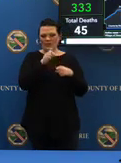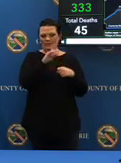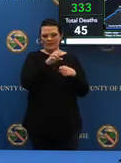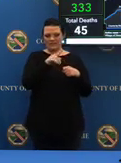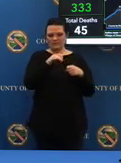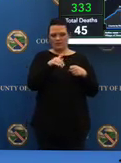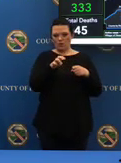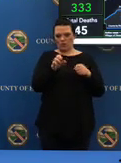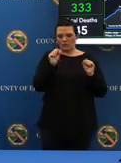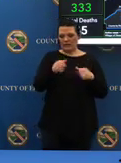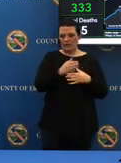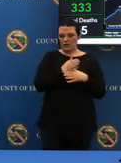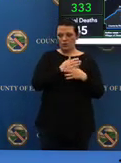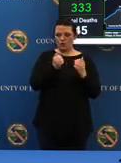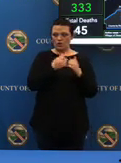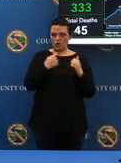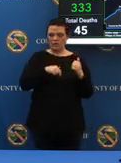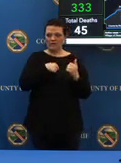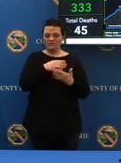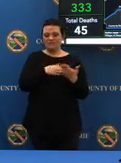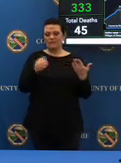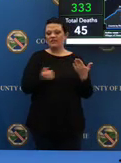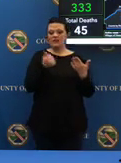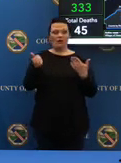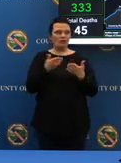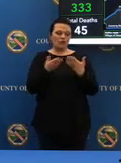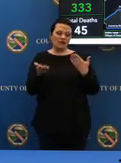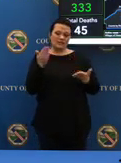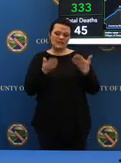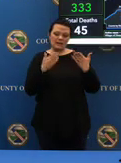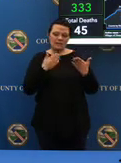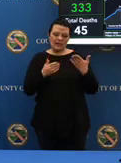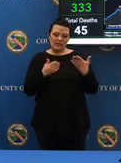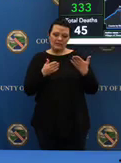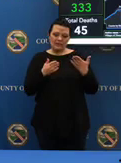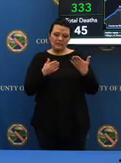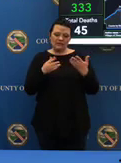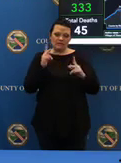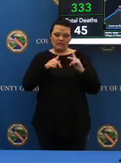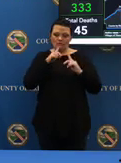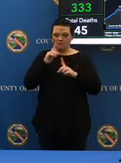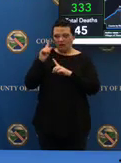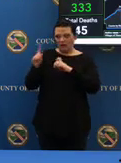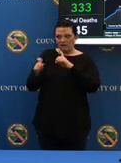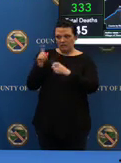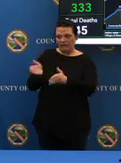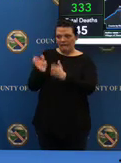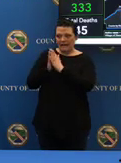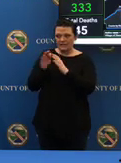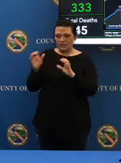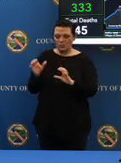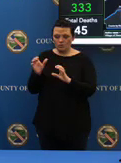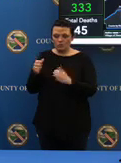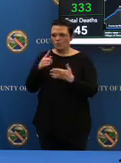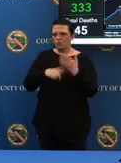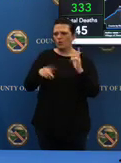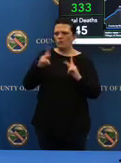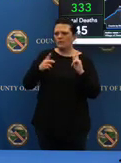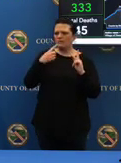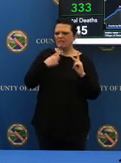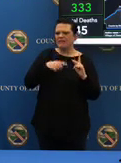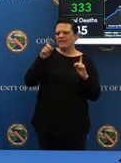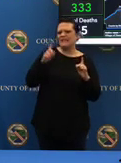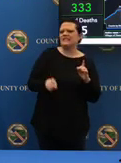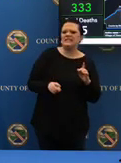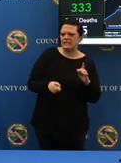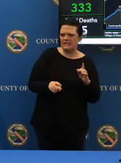So can you just share with us some of the other things that maybe are being asked of you from that task force? What are people saying they need